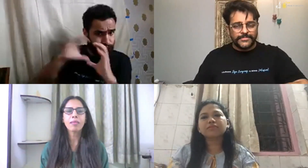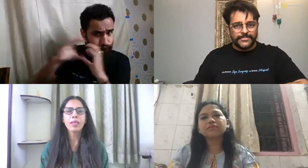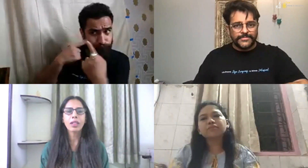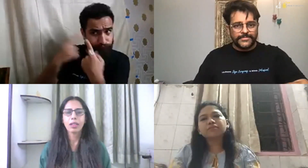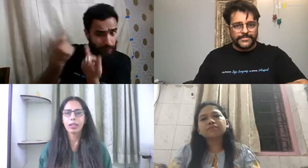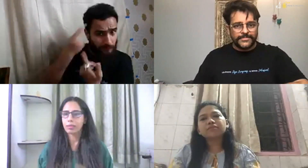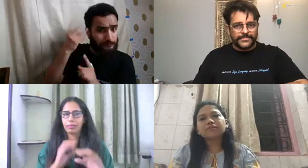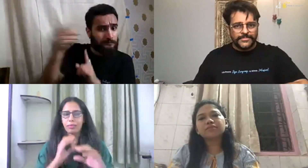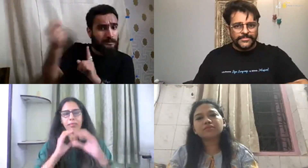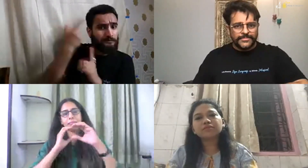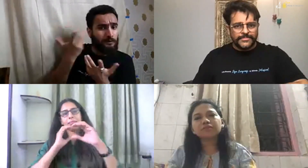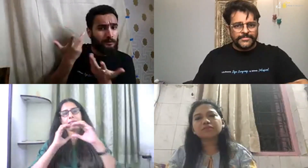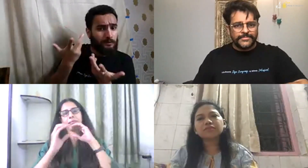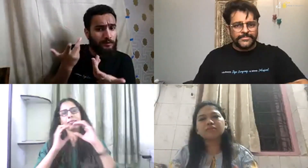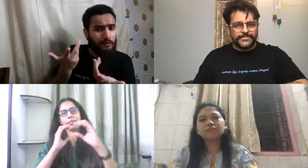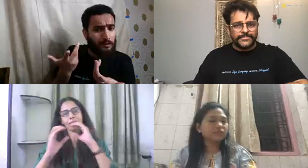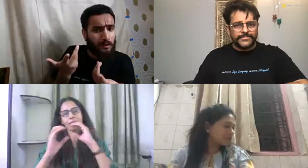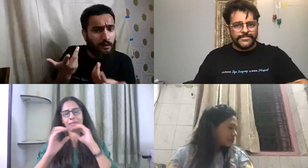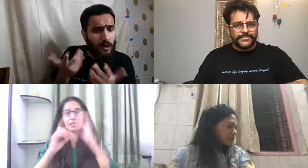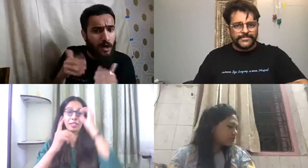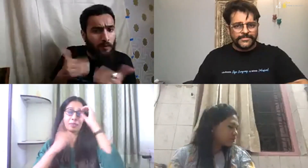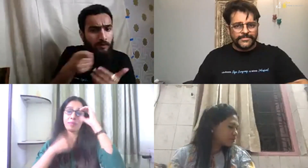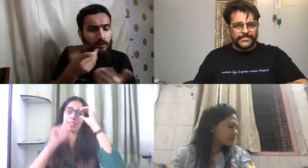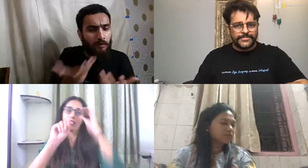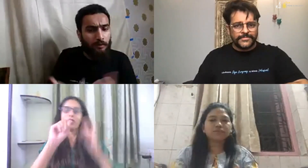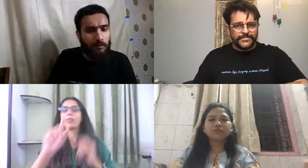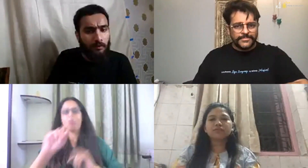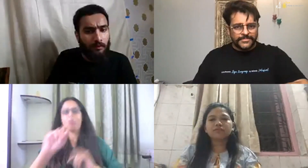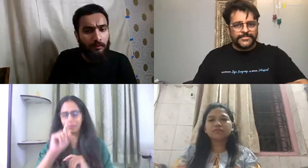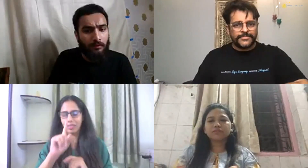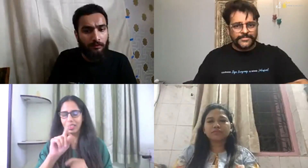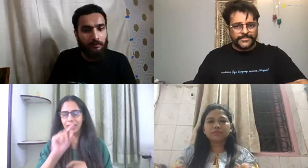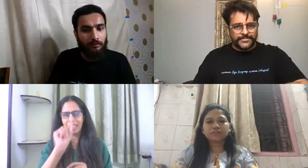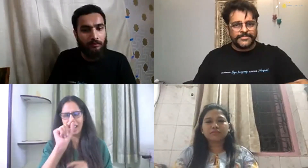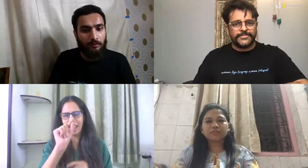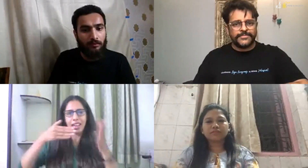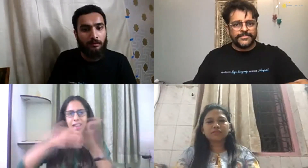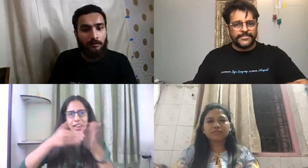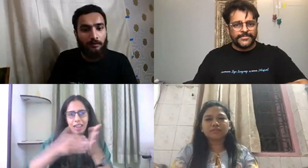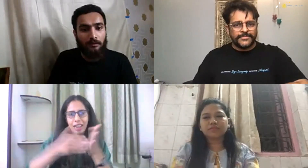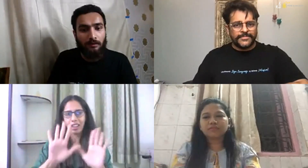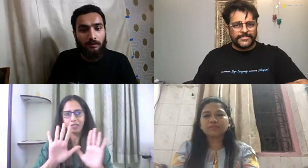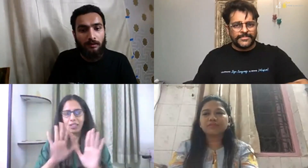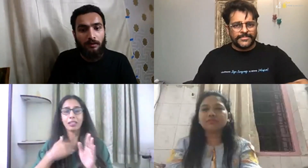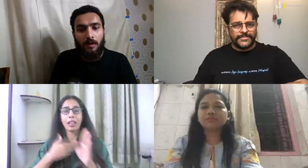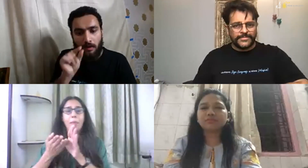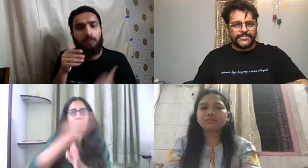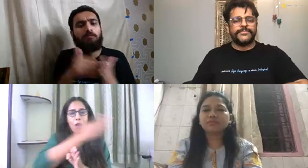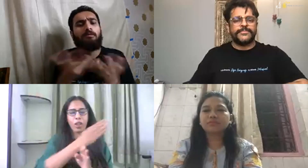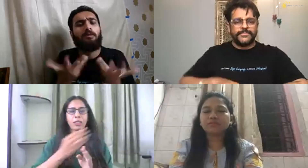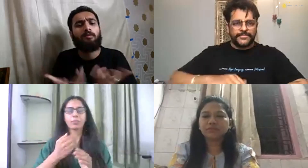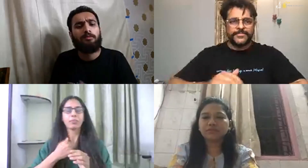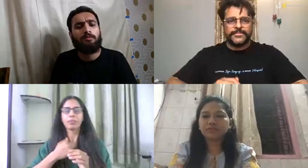mean, how do you communicate? Is communication is easy, or how do they understand? How is it for you? Yeah,